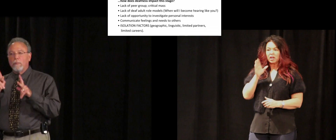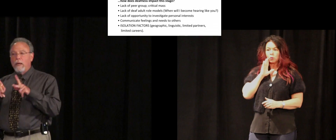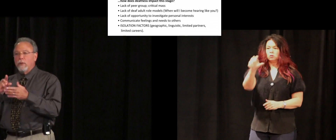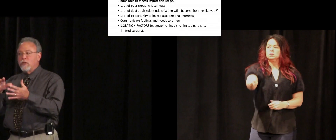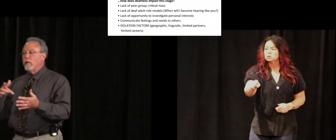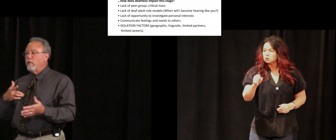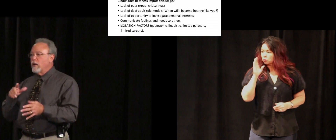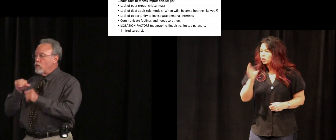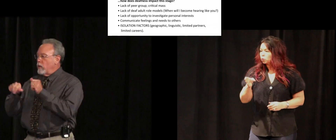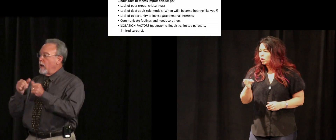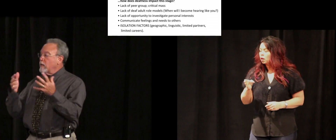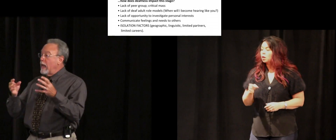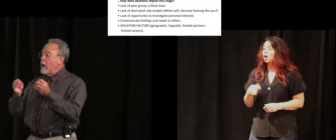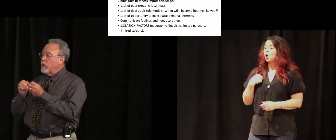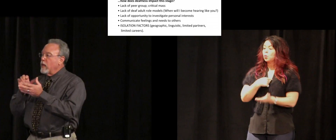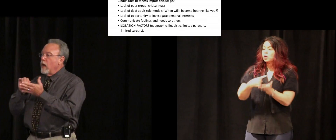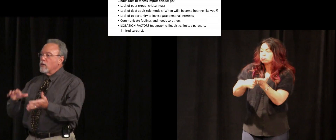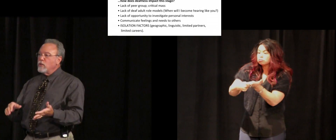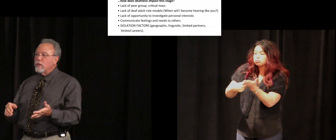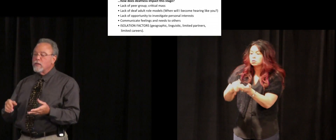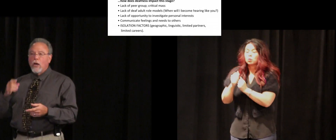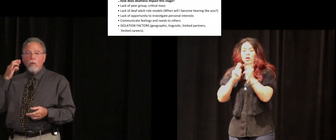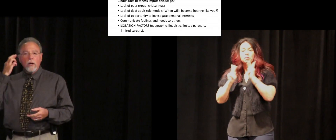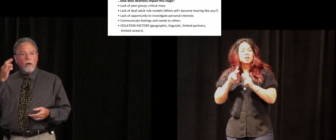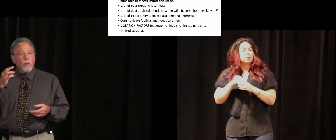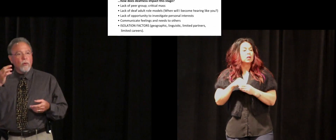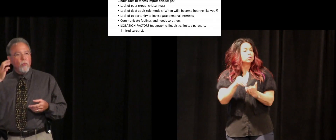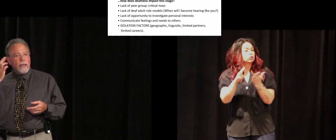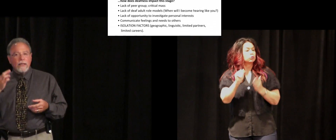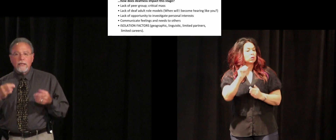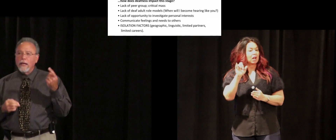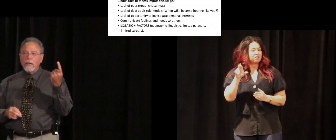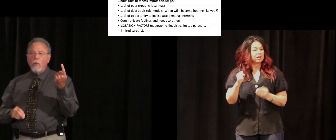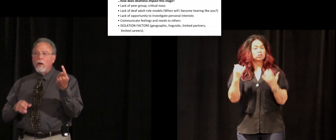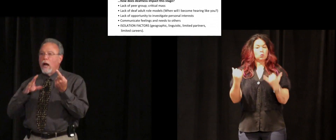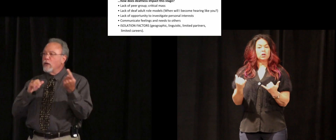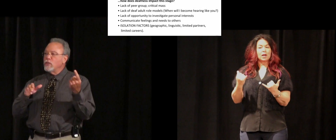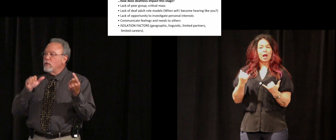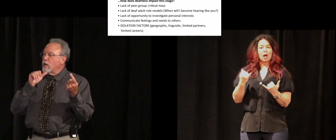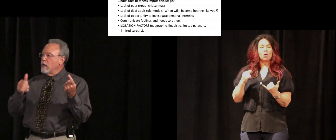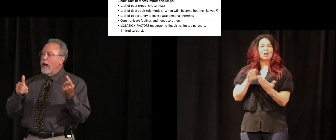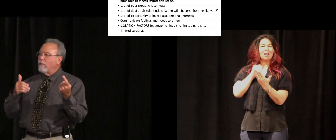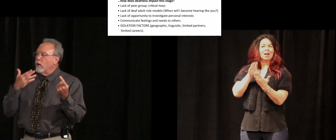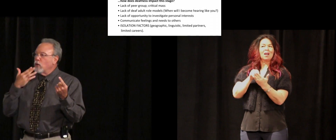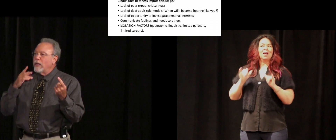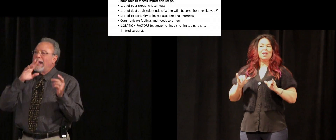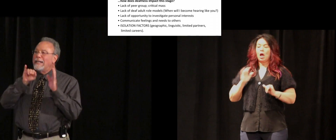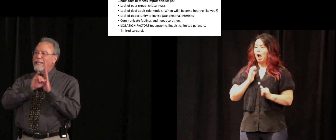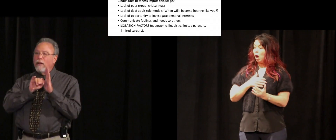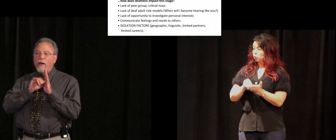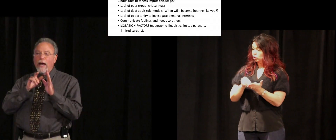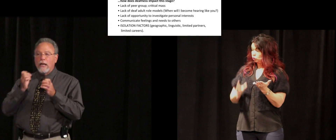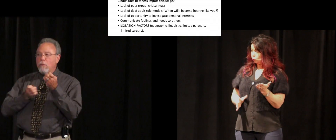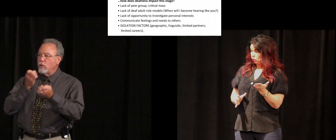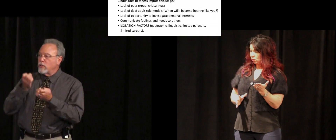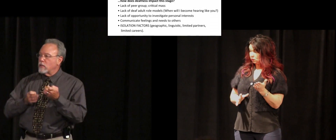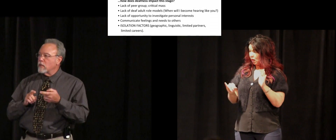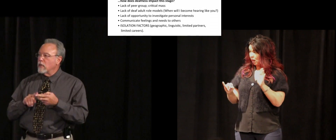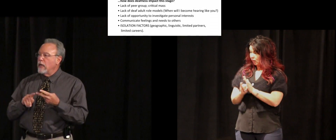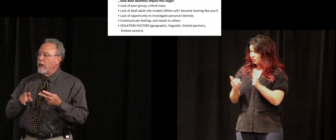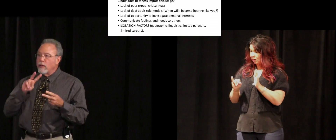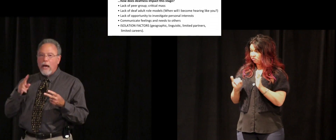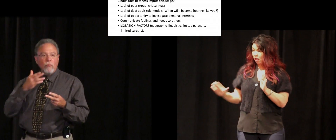them. But being able to say, I understand you're mad. I understand you're upset right now. And what's